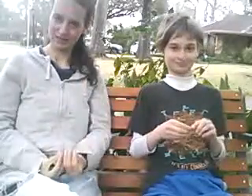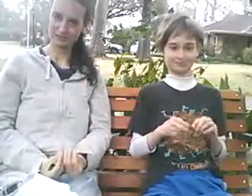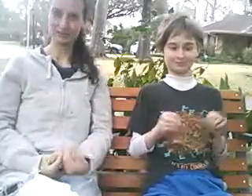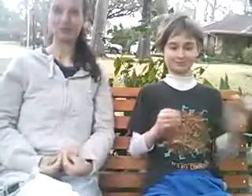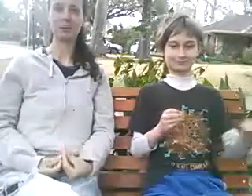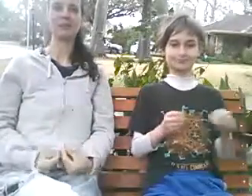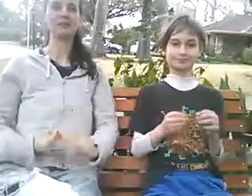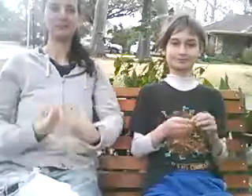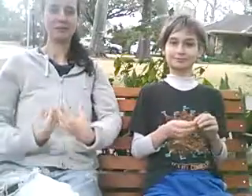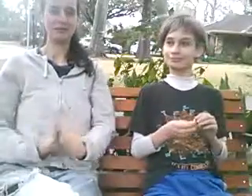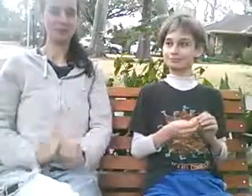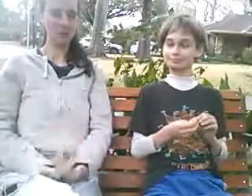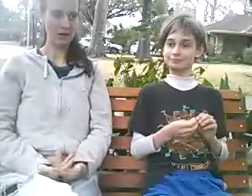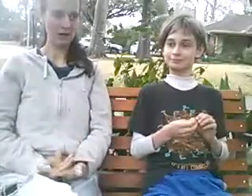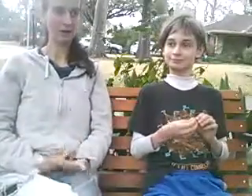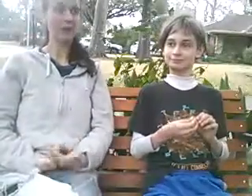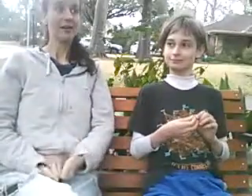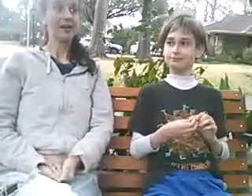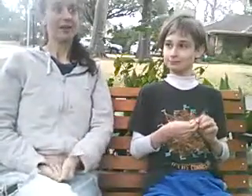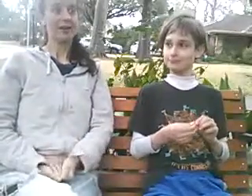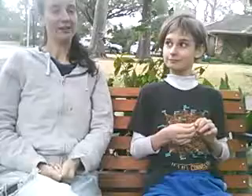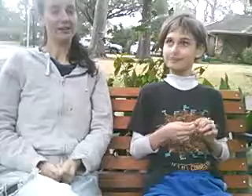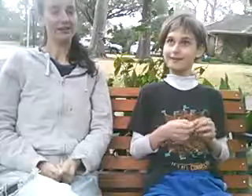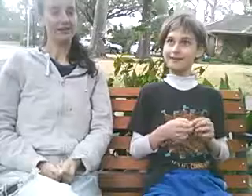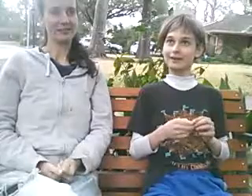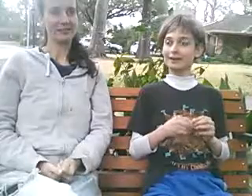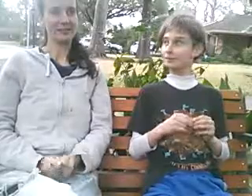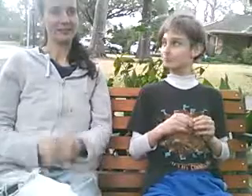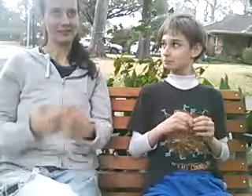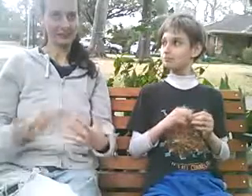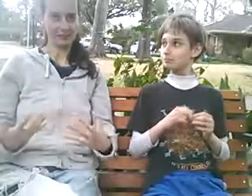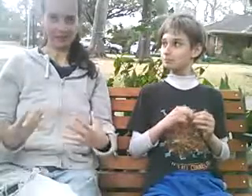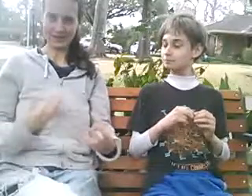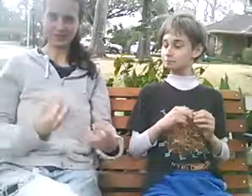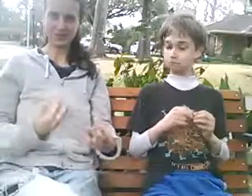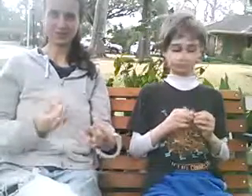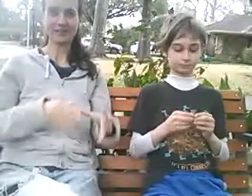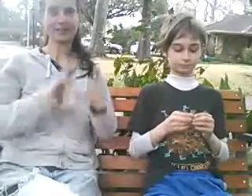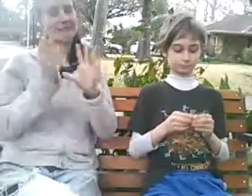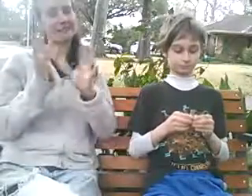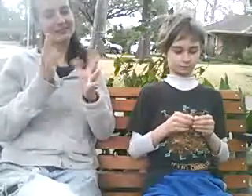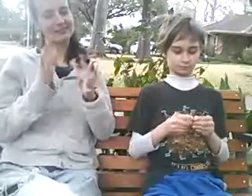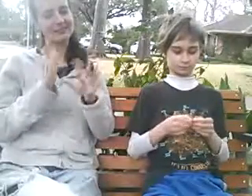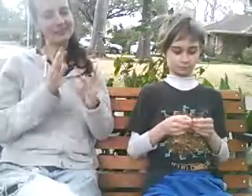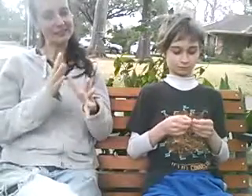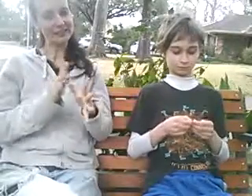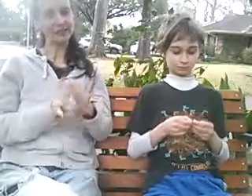mindful of their bodies, being very aware, they say that they can't control it, and it's kind of true,